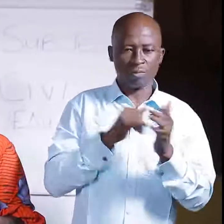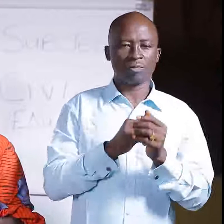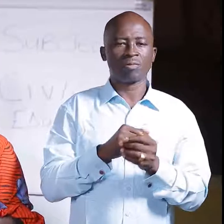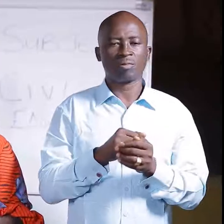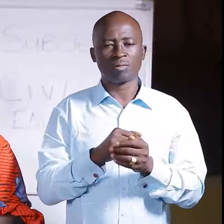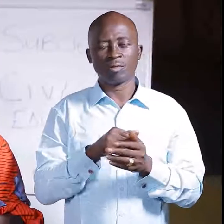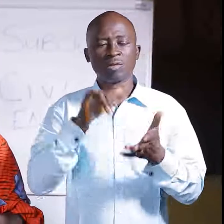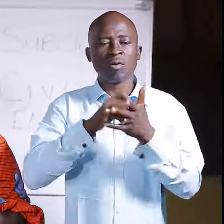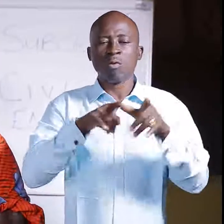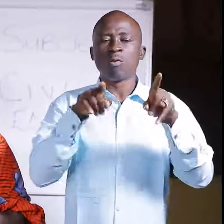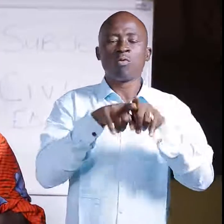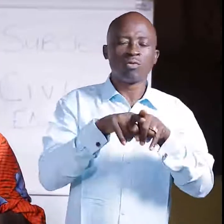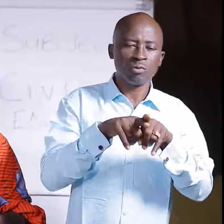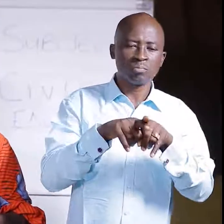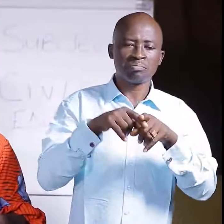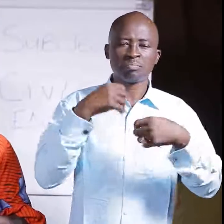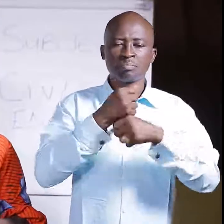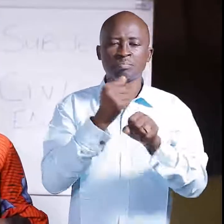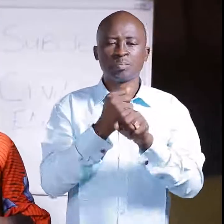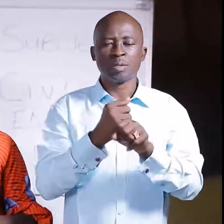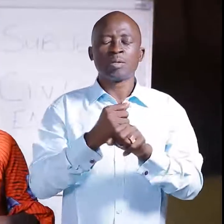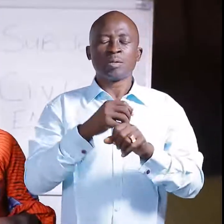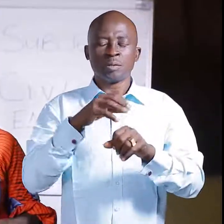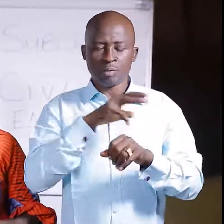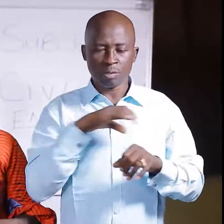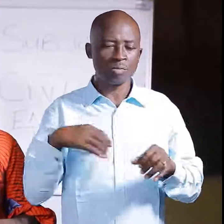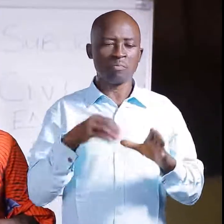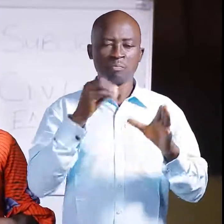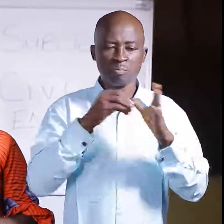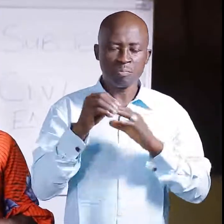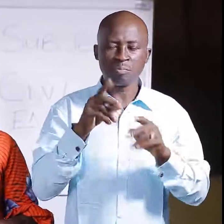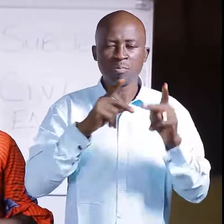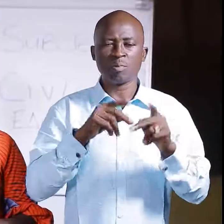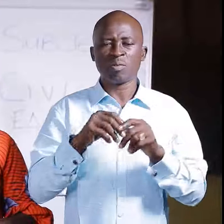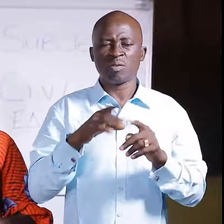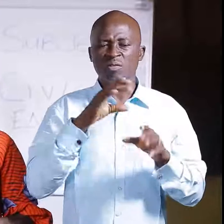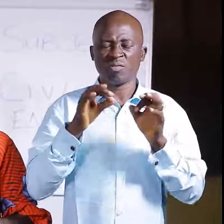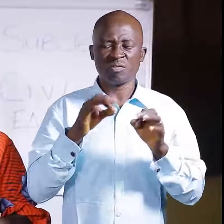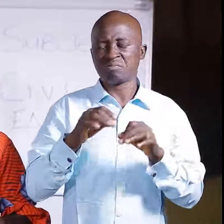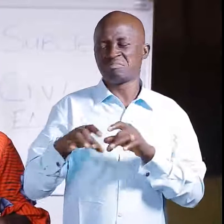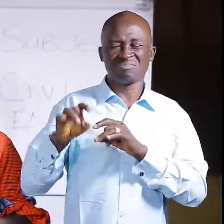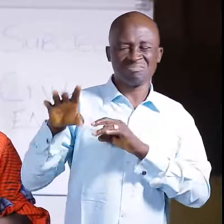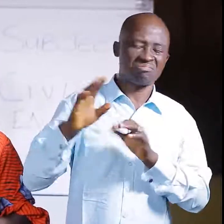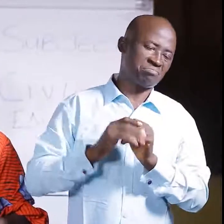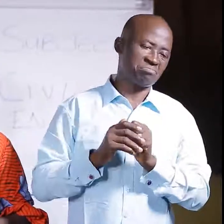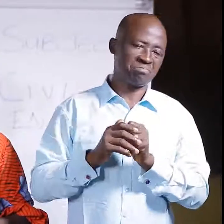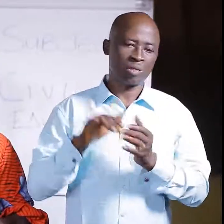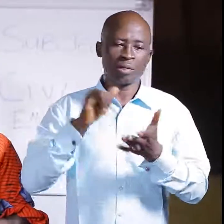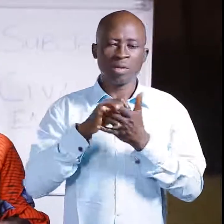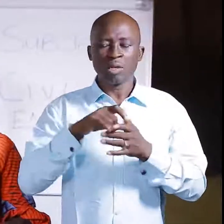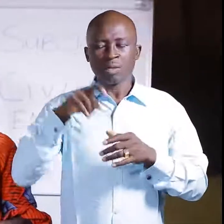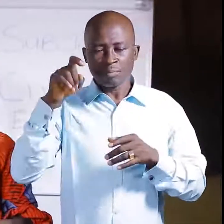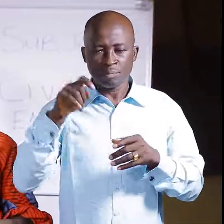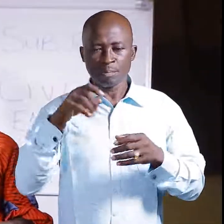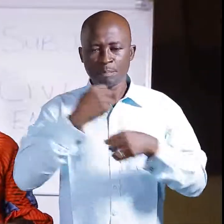And that also make the citizens to feel neglected. That also make the citizens' needs not to be